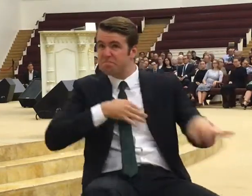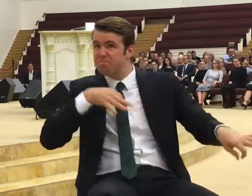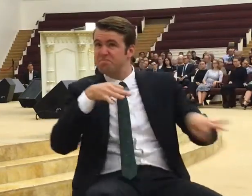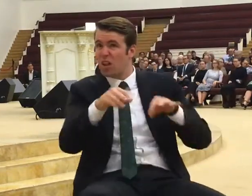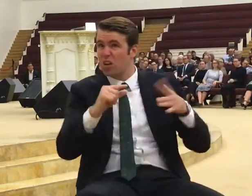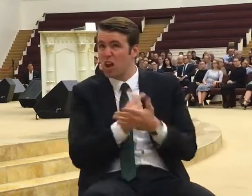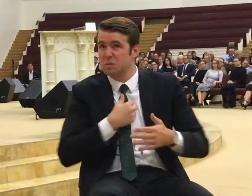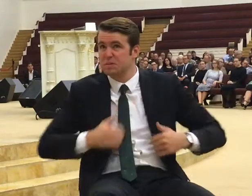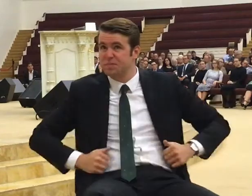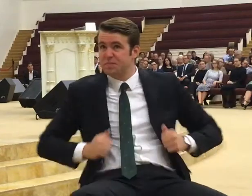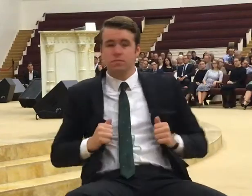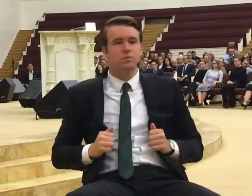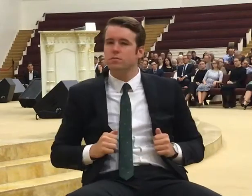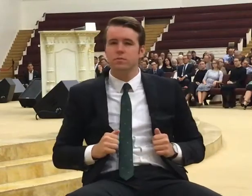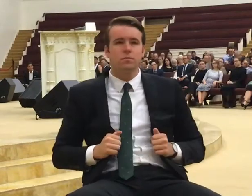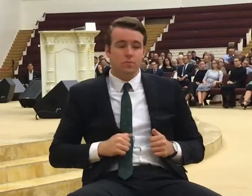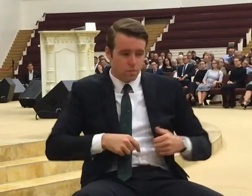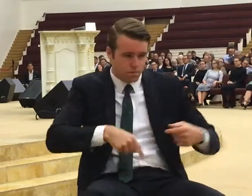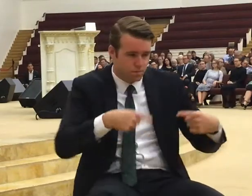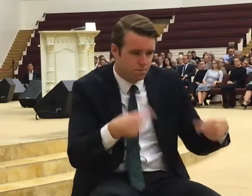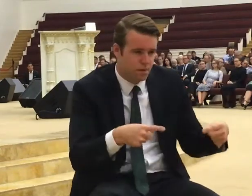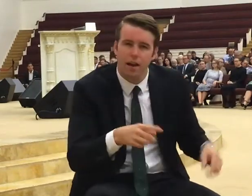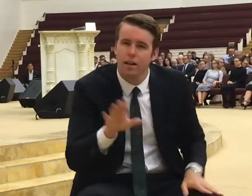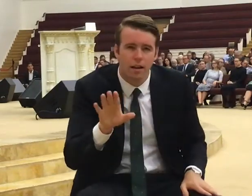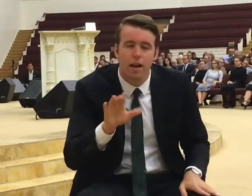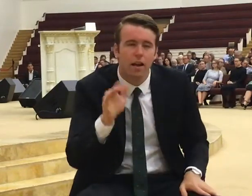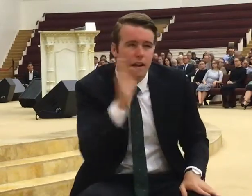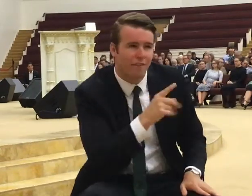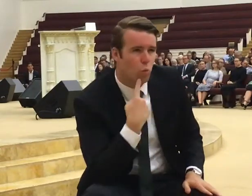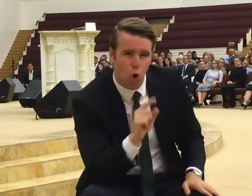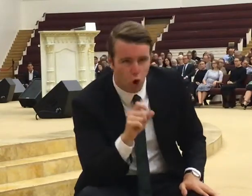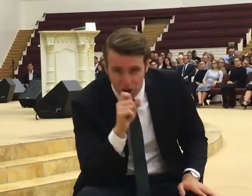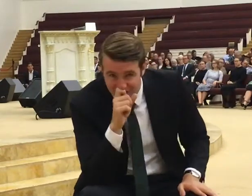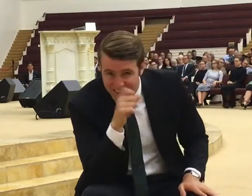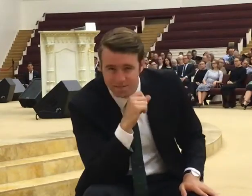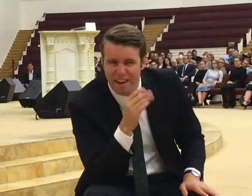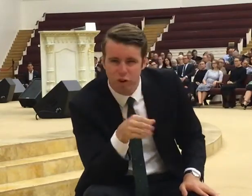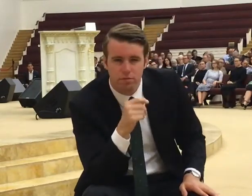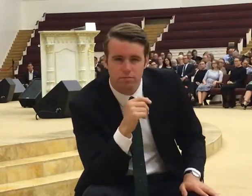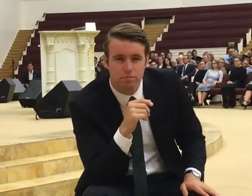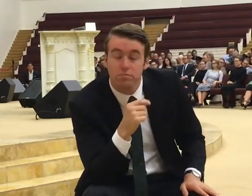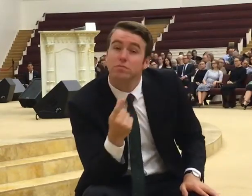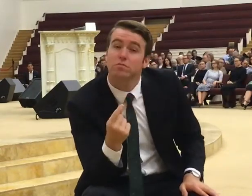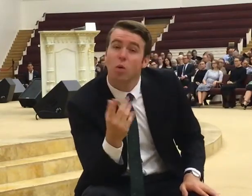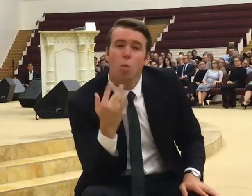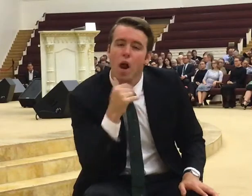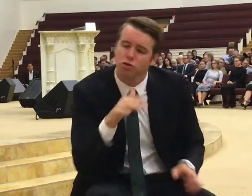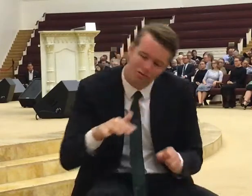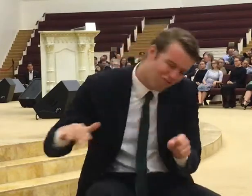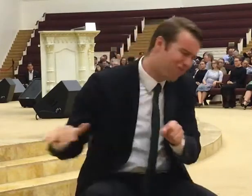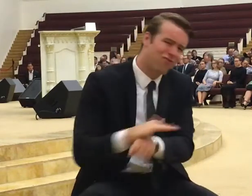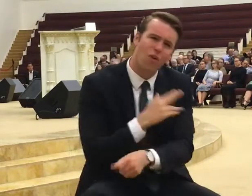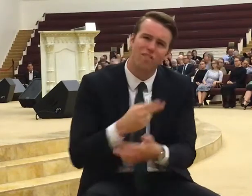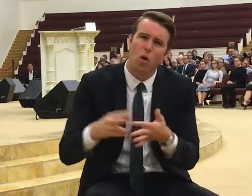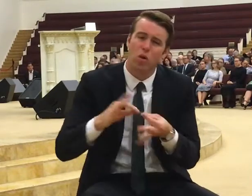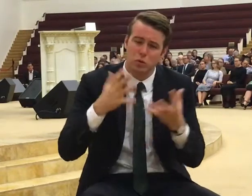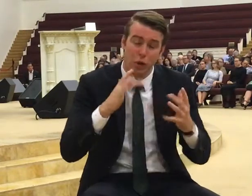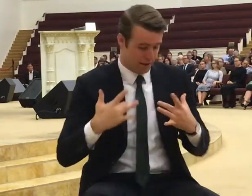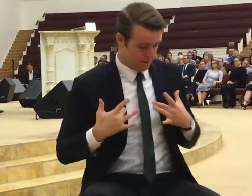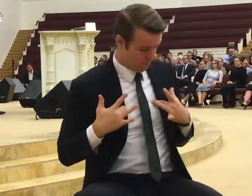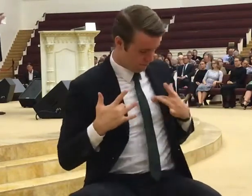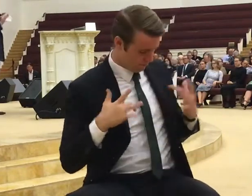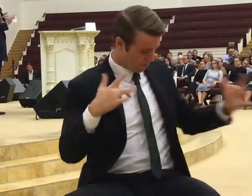no. Instead of going looking for the debate, which is never going to work, why don't you just get so full of the Holy Ghost that they